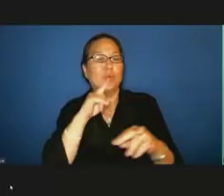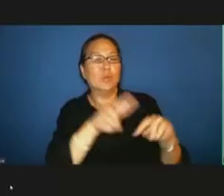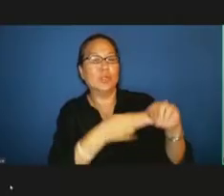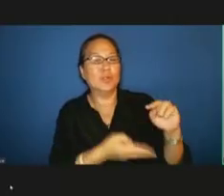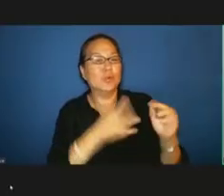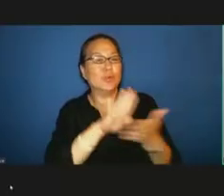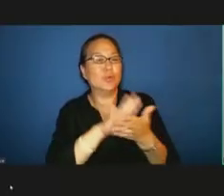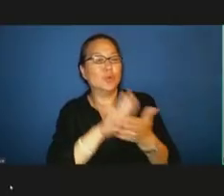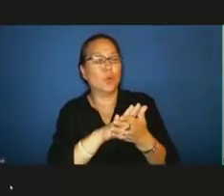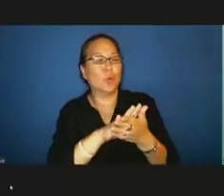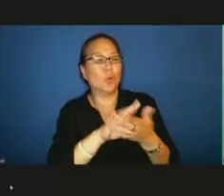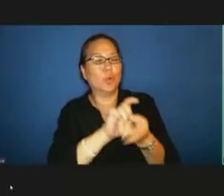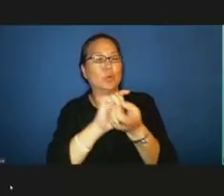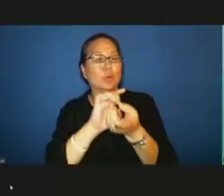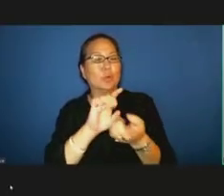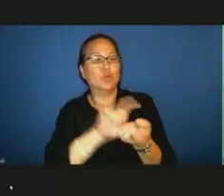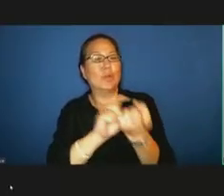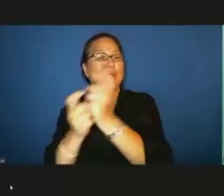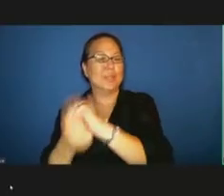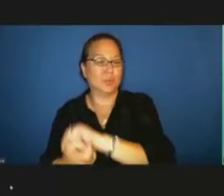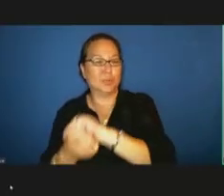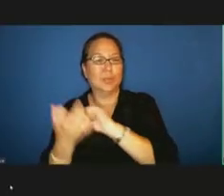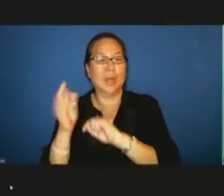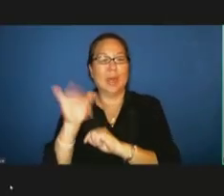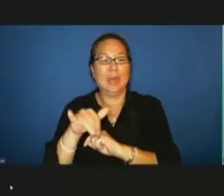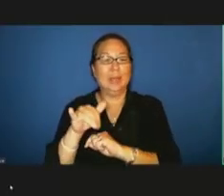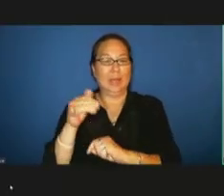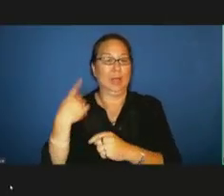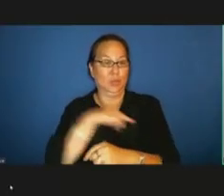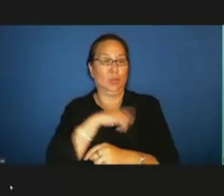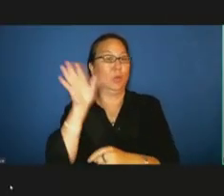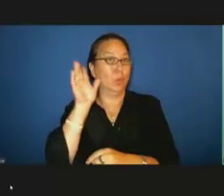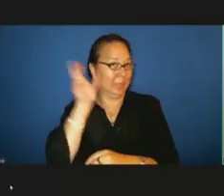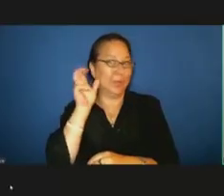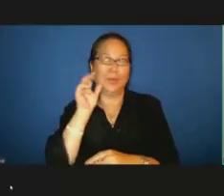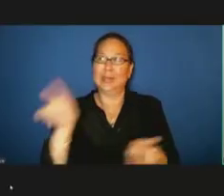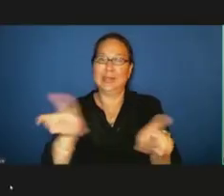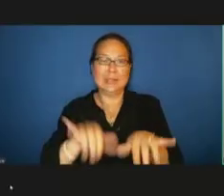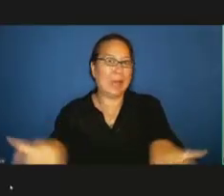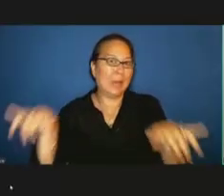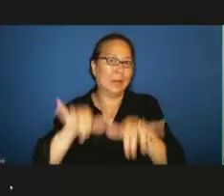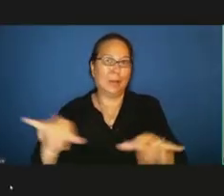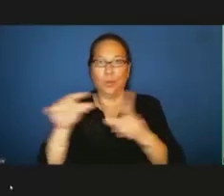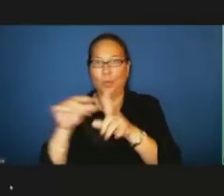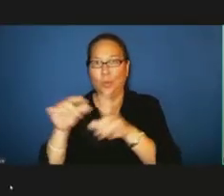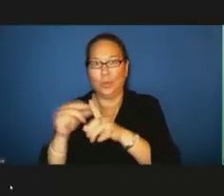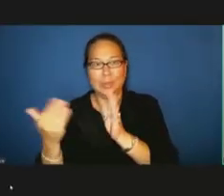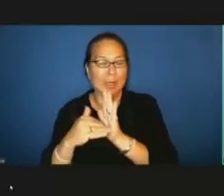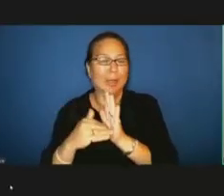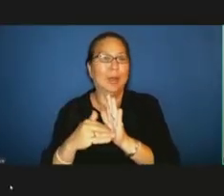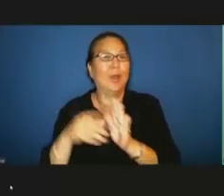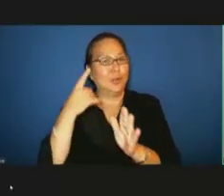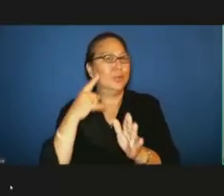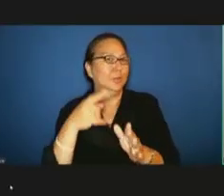and English learners. These are still the words we will hear once again recycled as justifications for closures